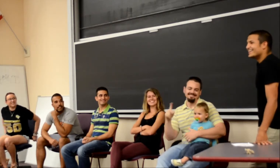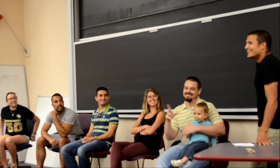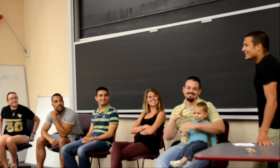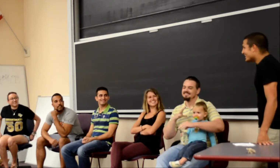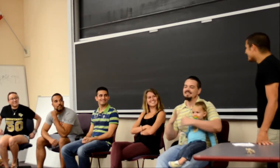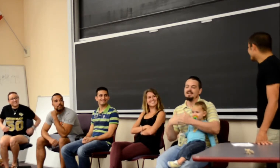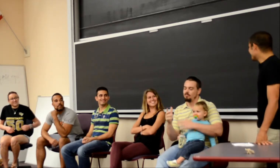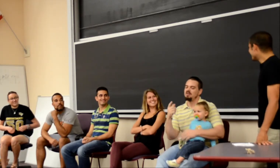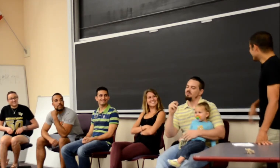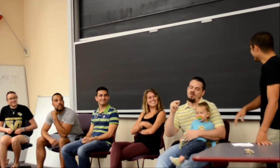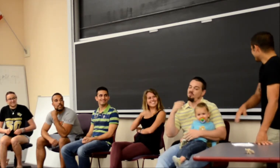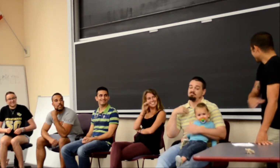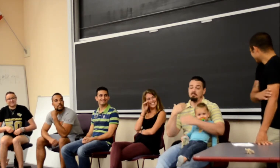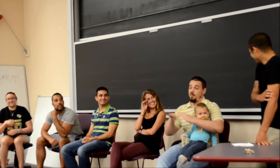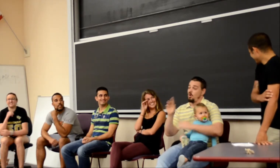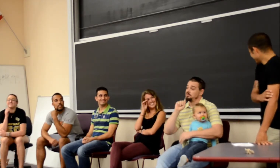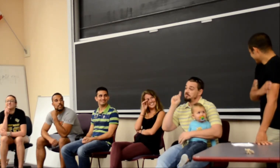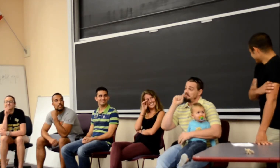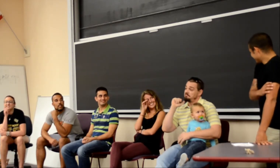No.